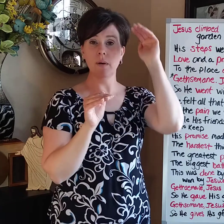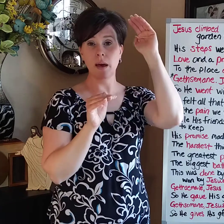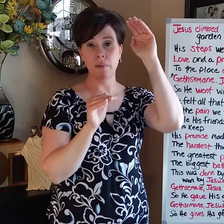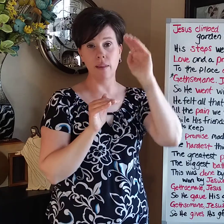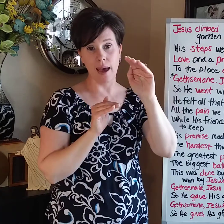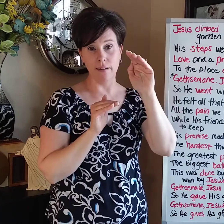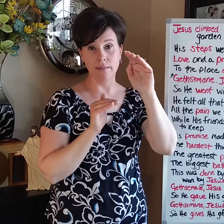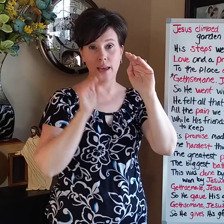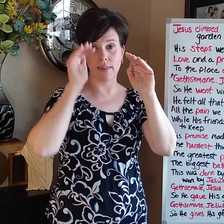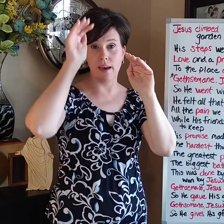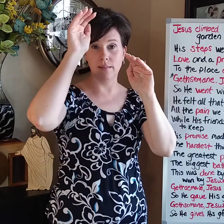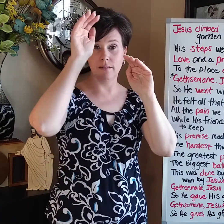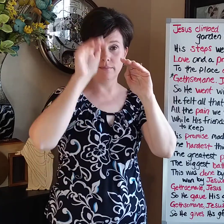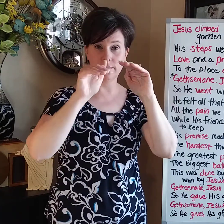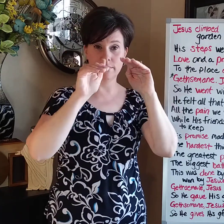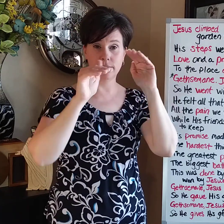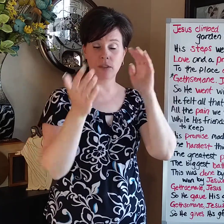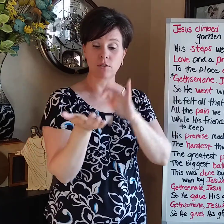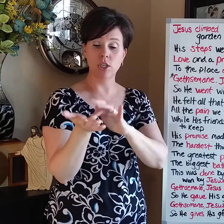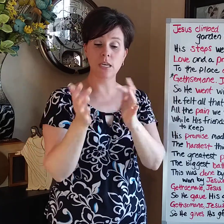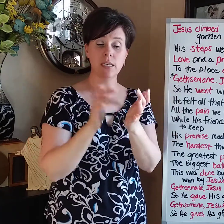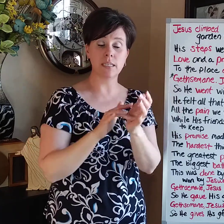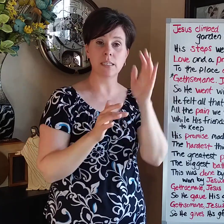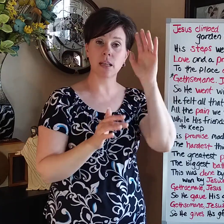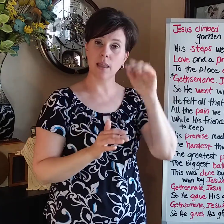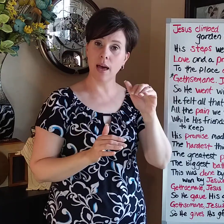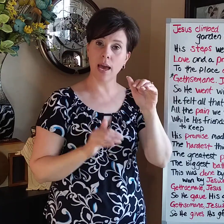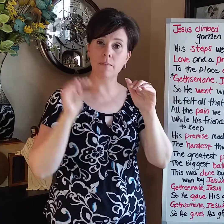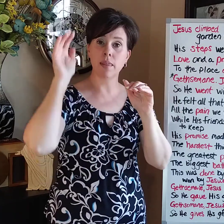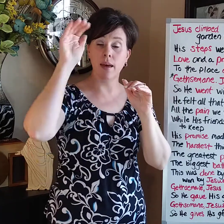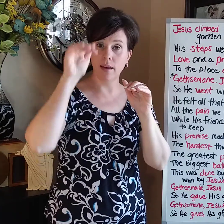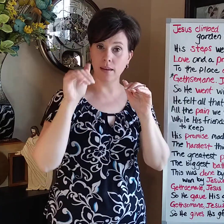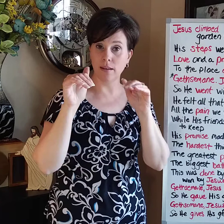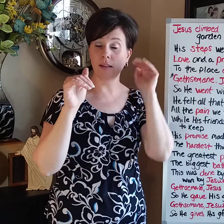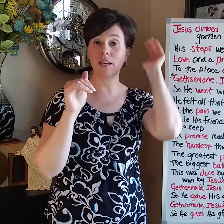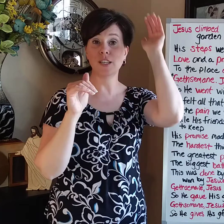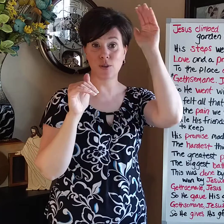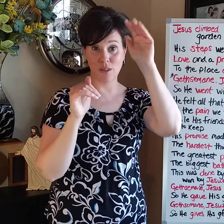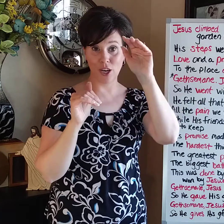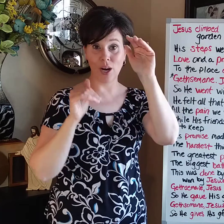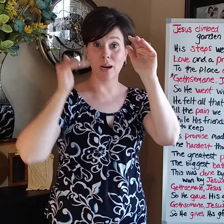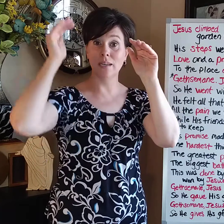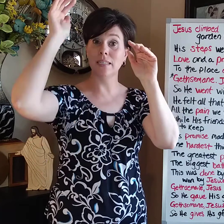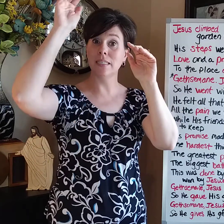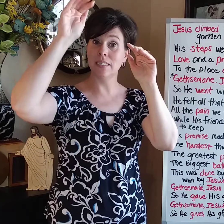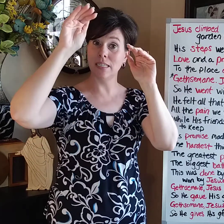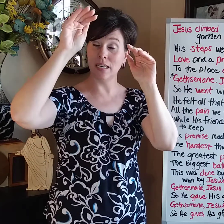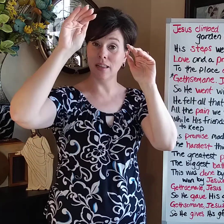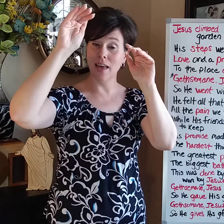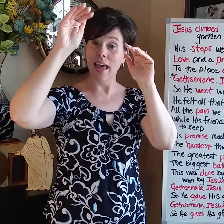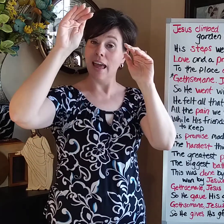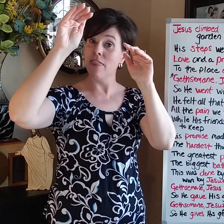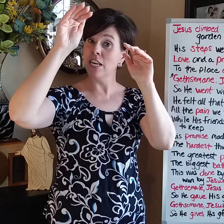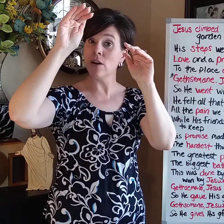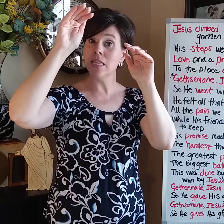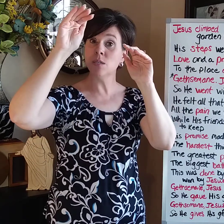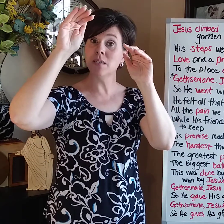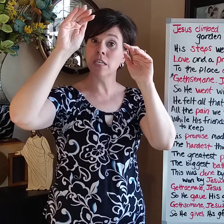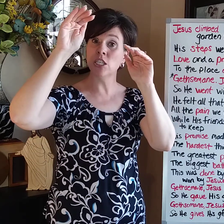up a ladder like that. So Jesus climbed the hill to the garden still. And then you're in this position and we're